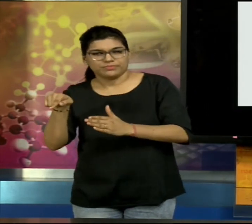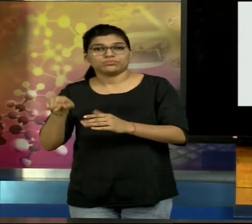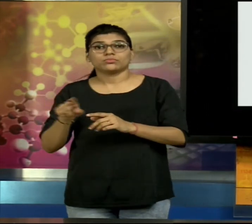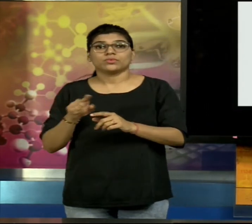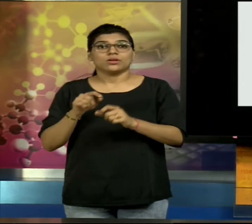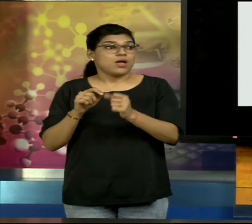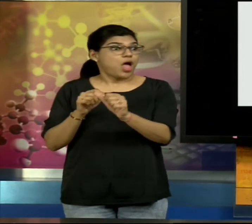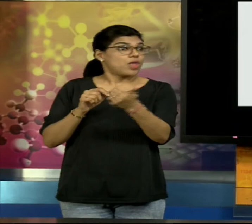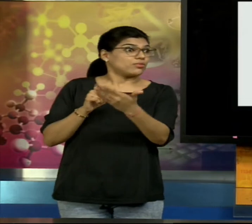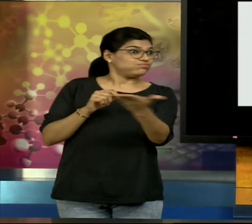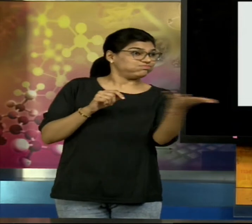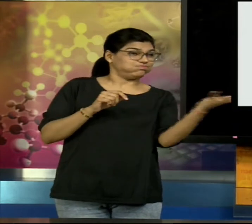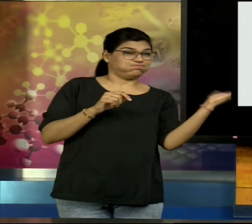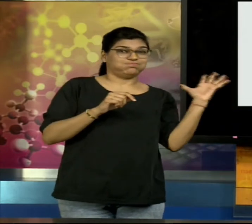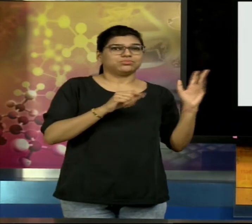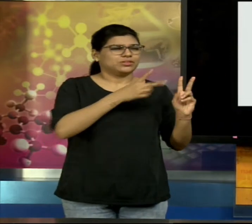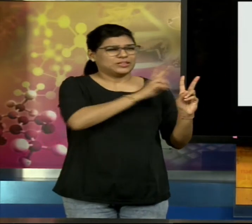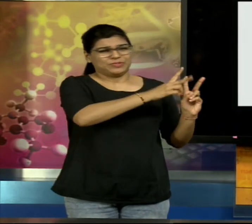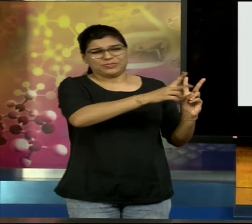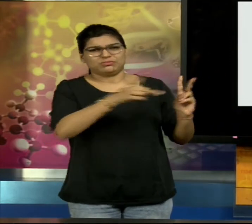single line store.